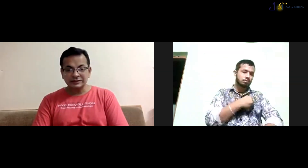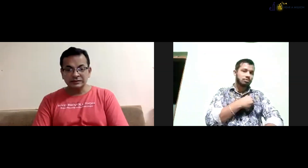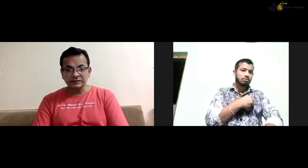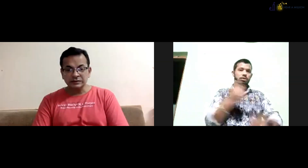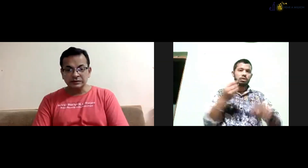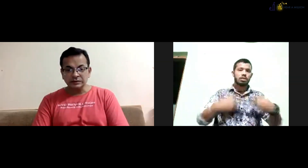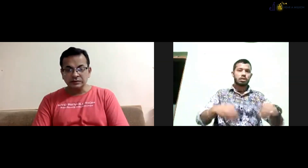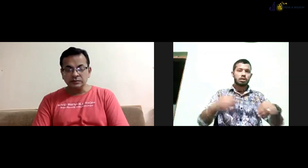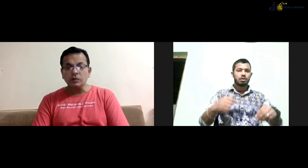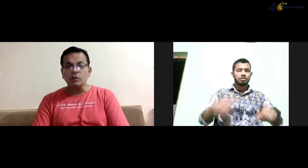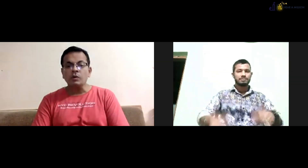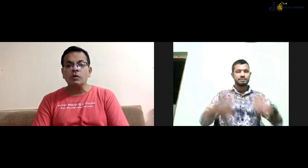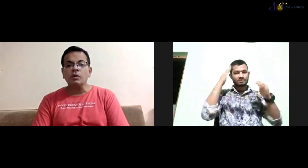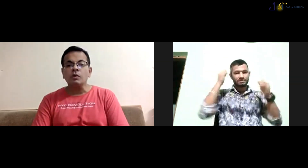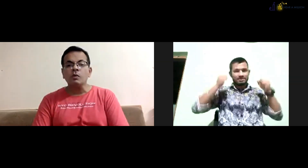people might